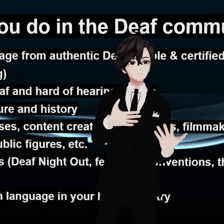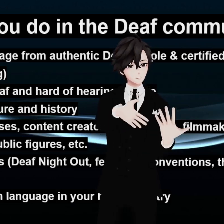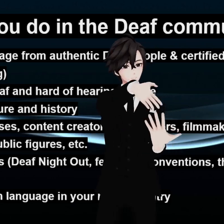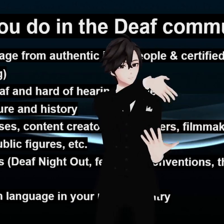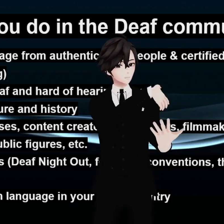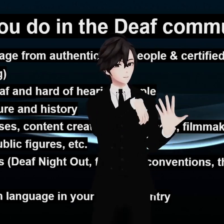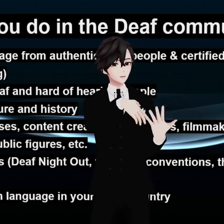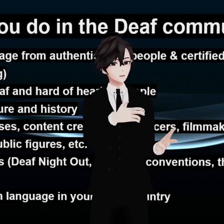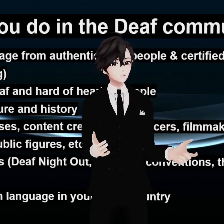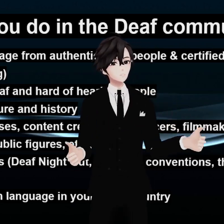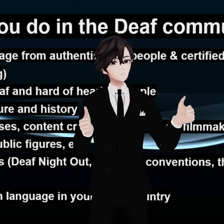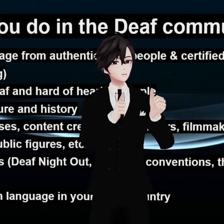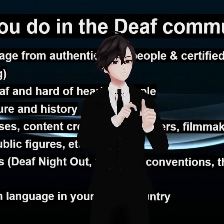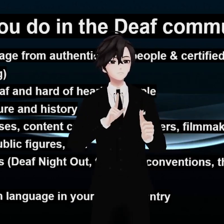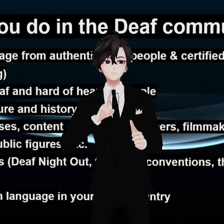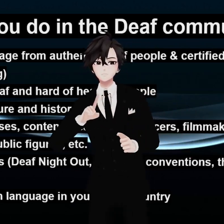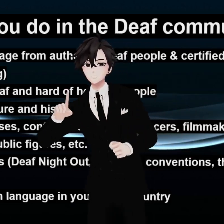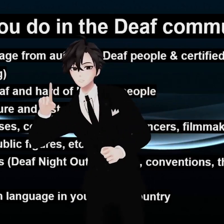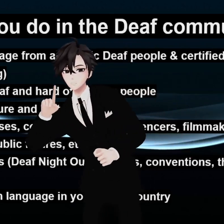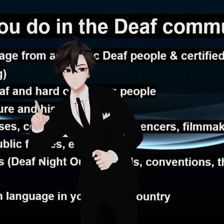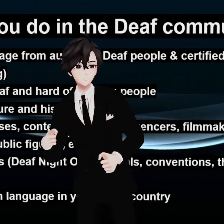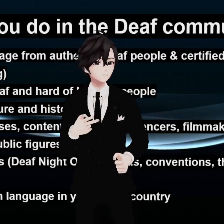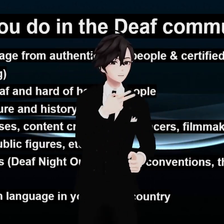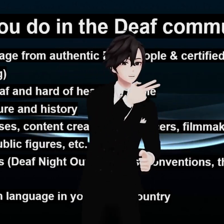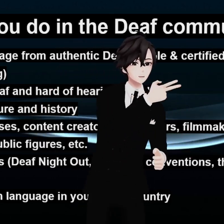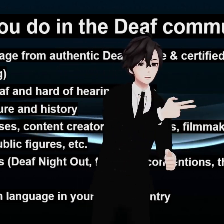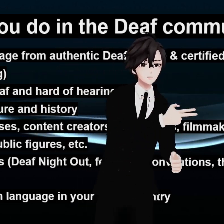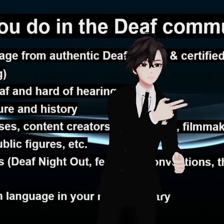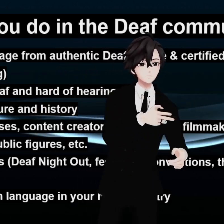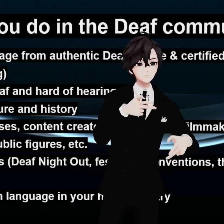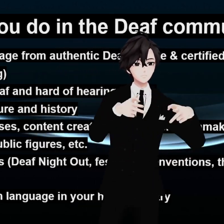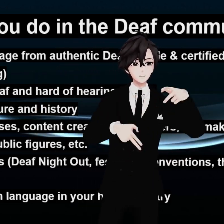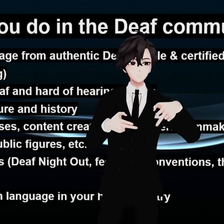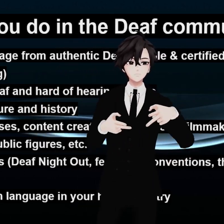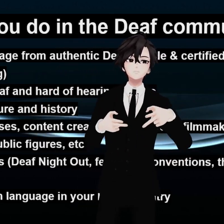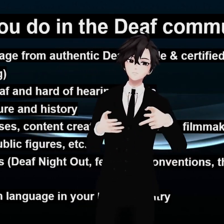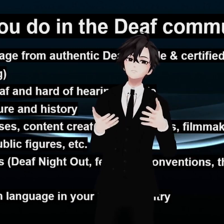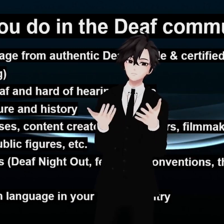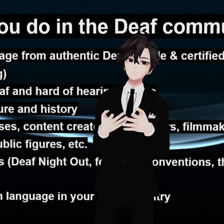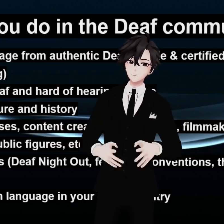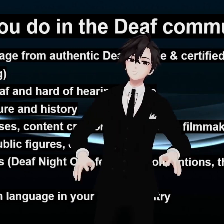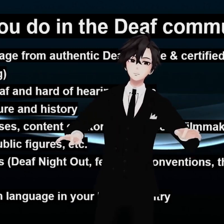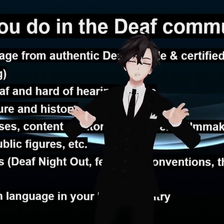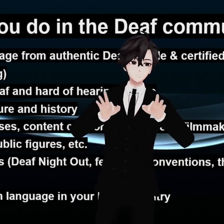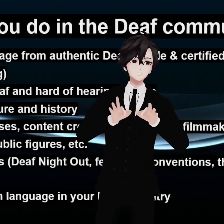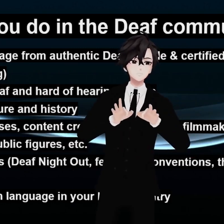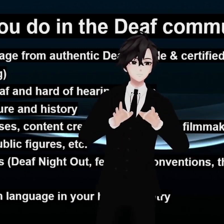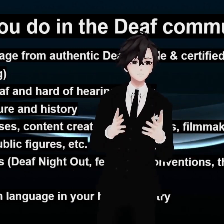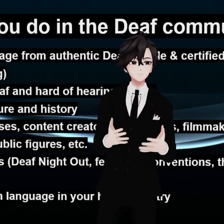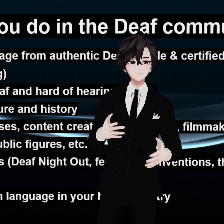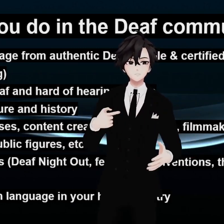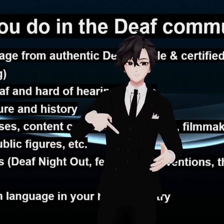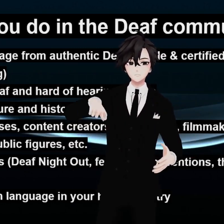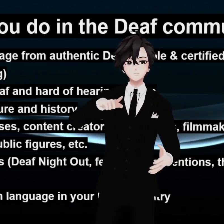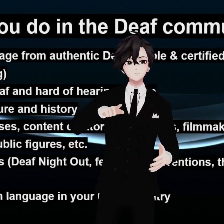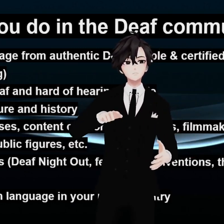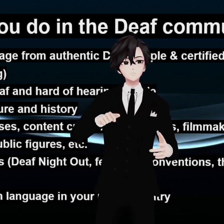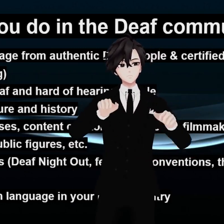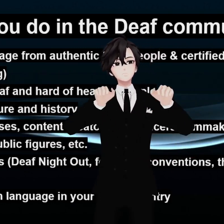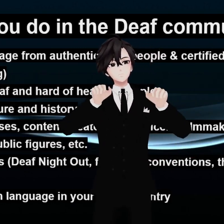Like I had already mentioned, socializing with deaf and hard of hearing people is very important. You